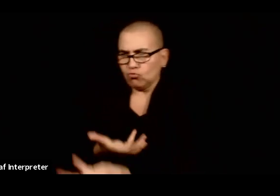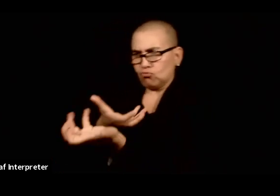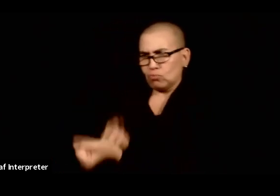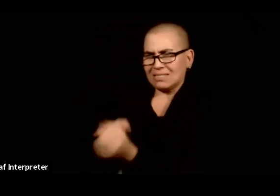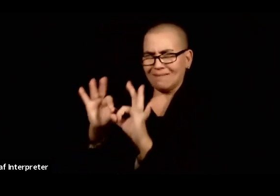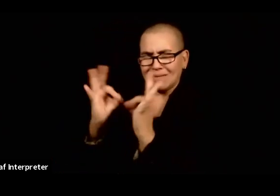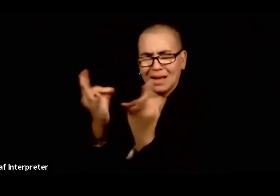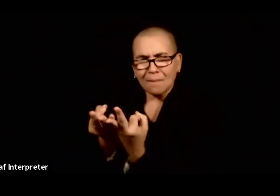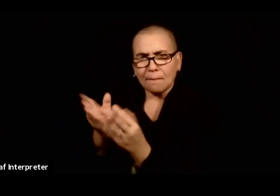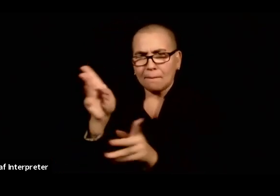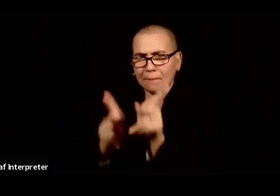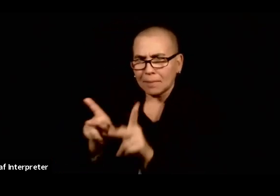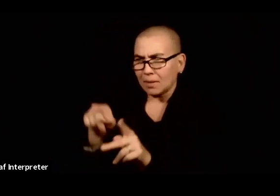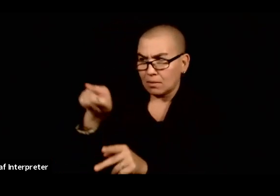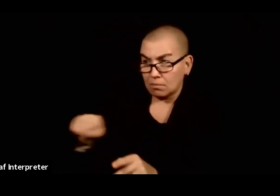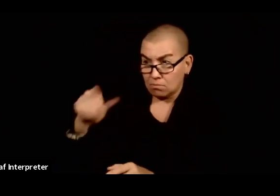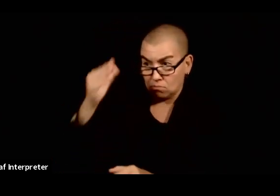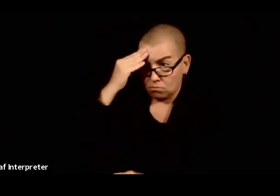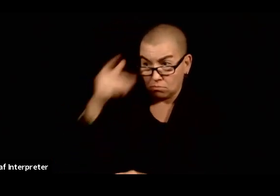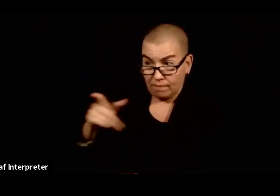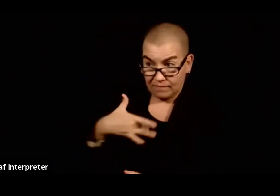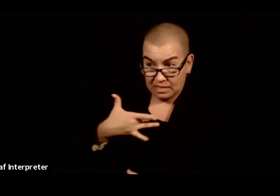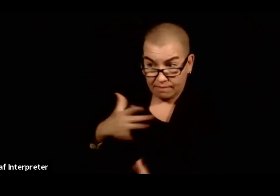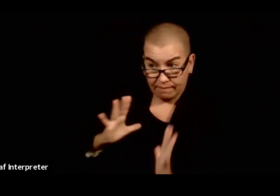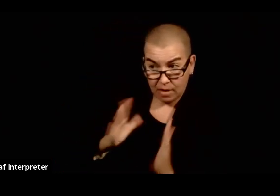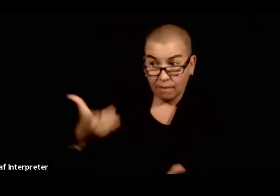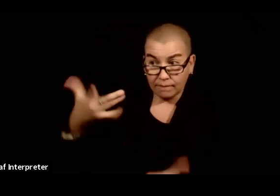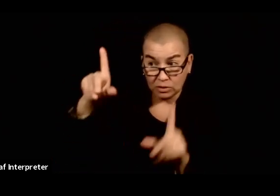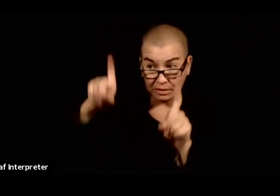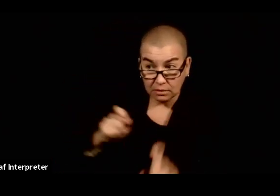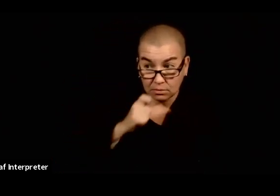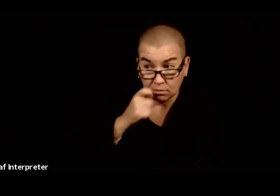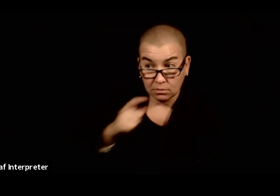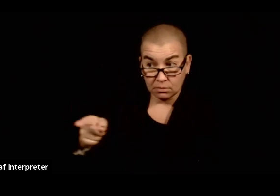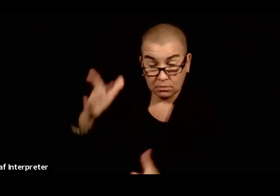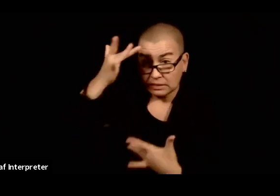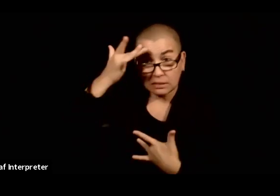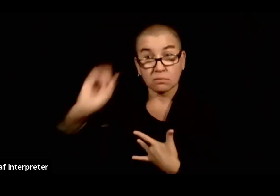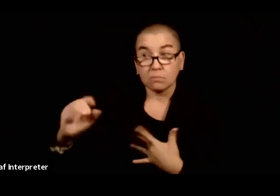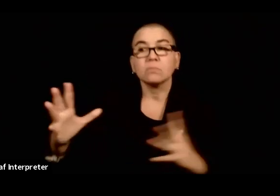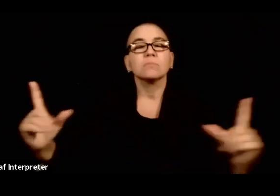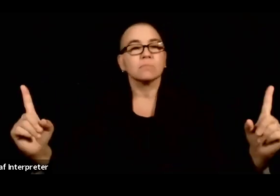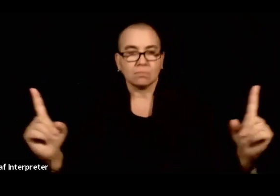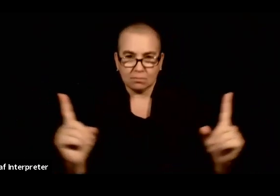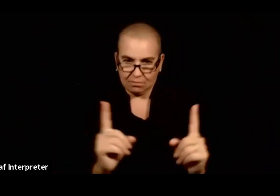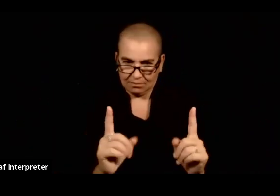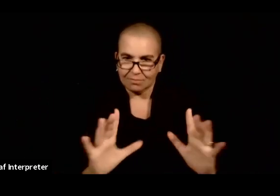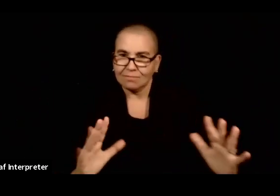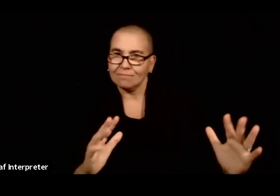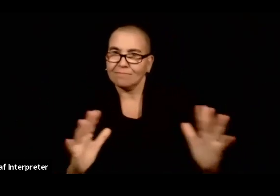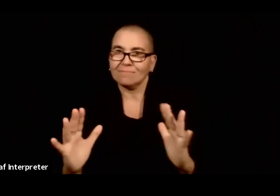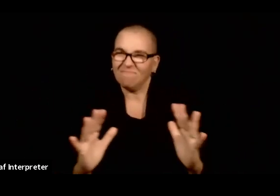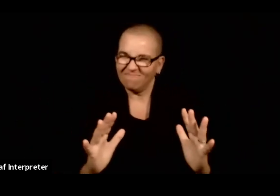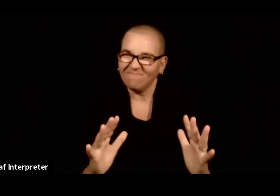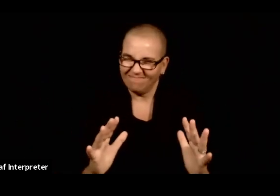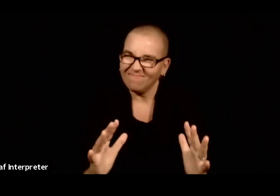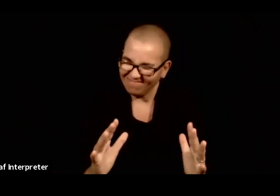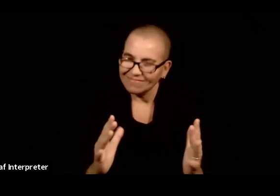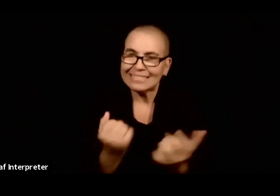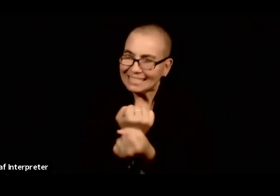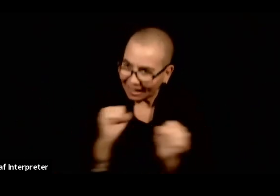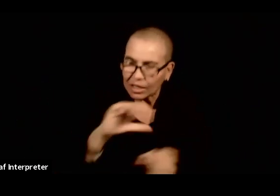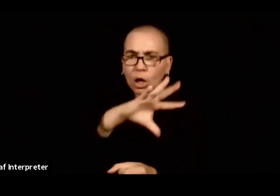families. This can be done safely with precautions, including proper infection control and testing of